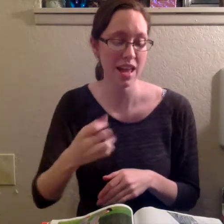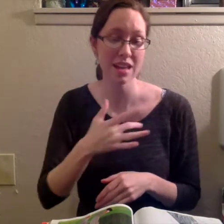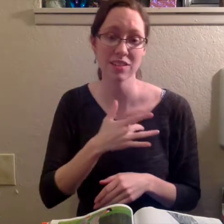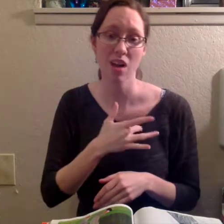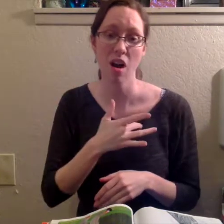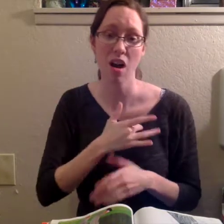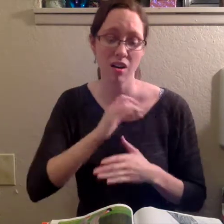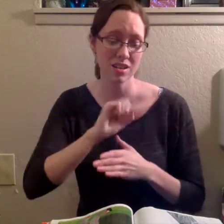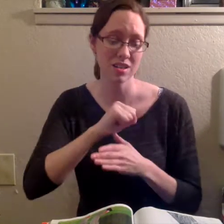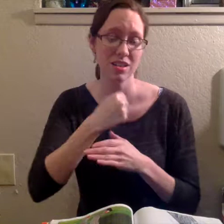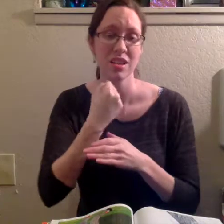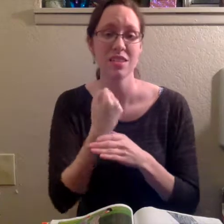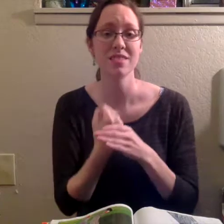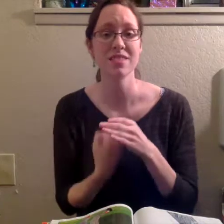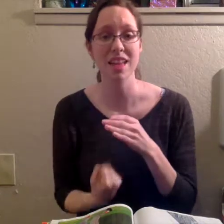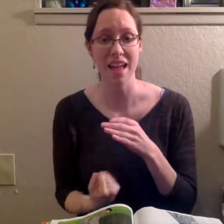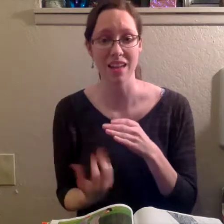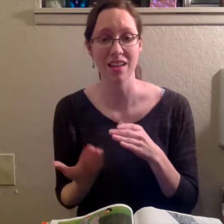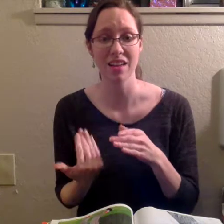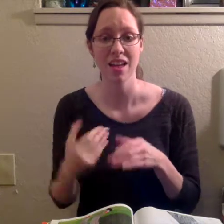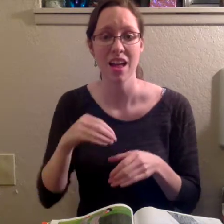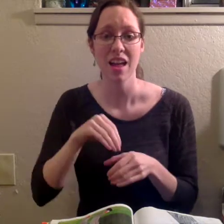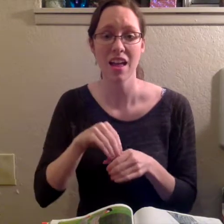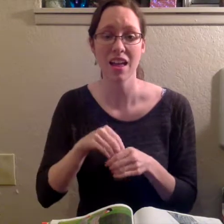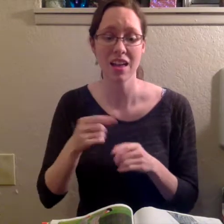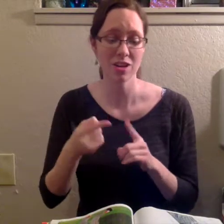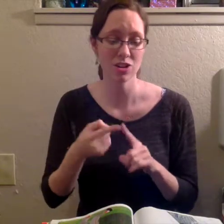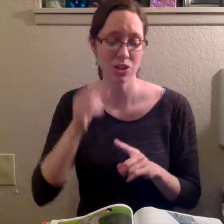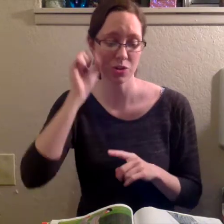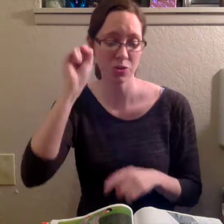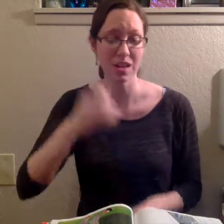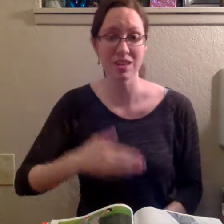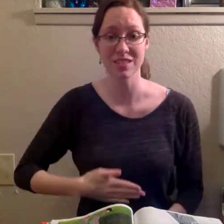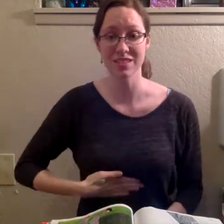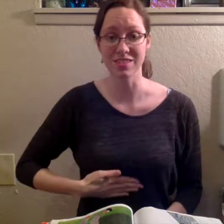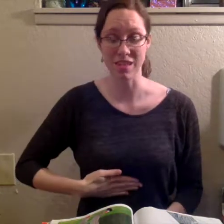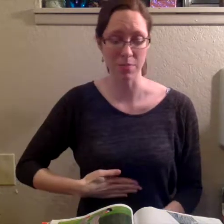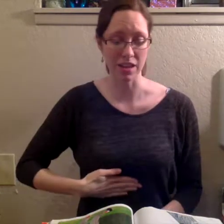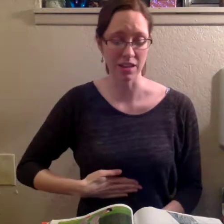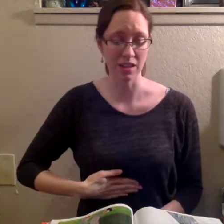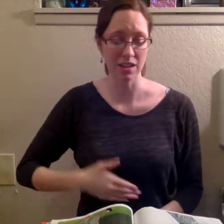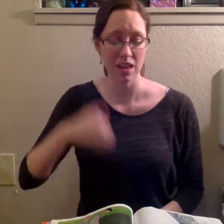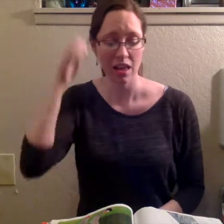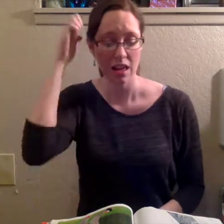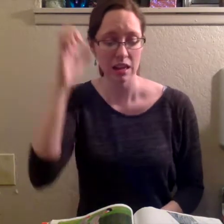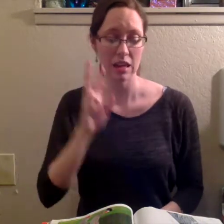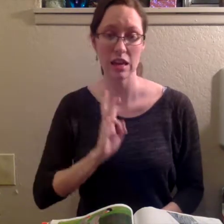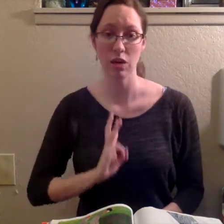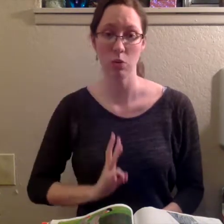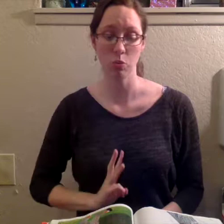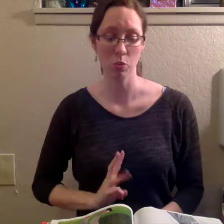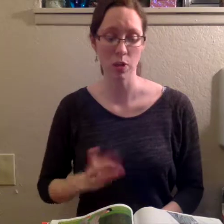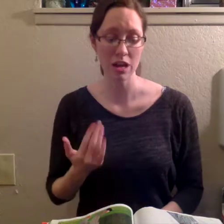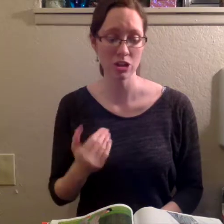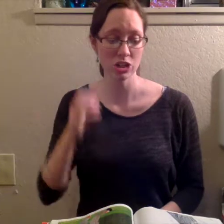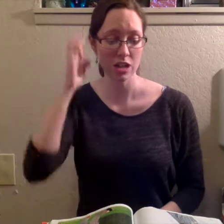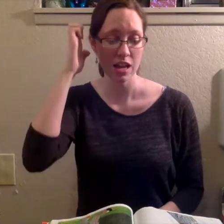Jose's heart sank into his stomach. He wished